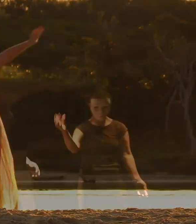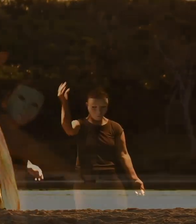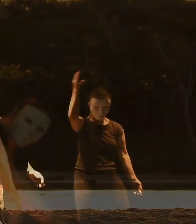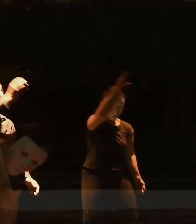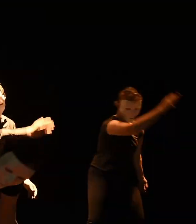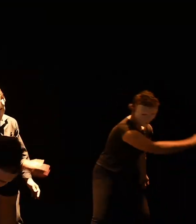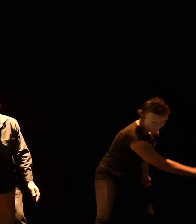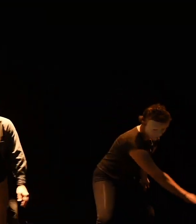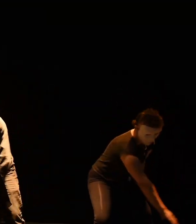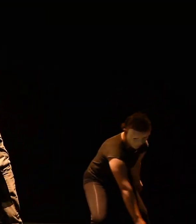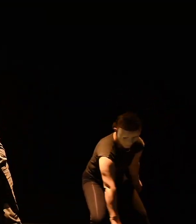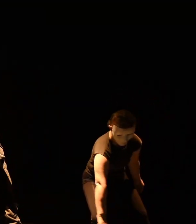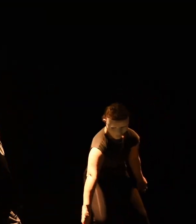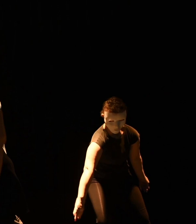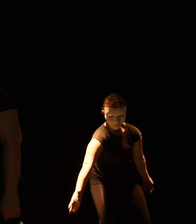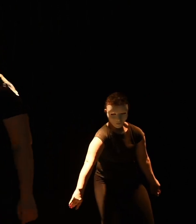so i like i i i i i